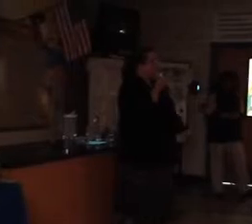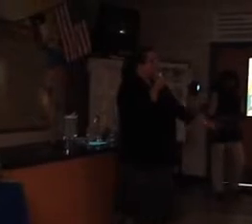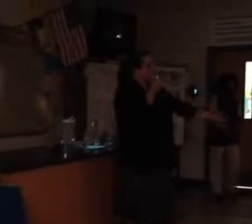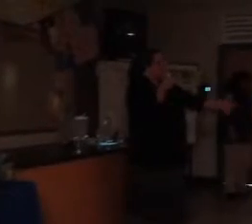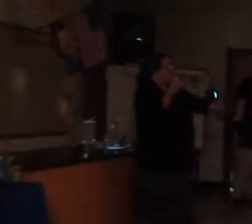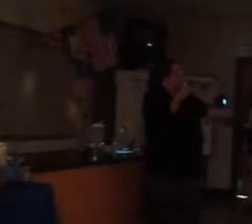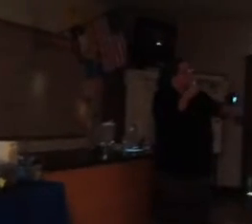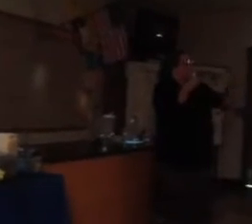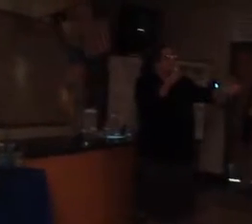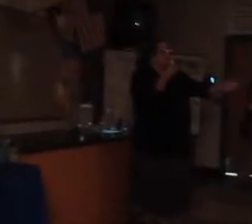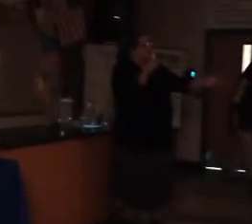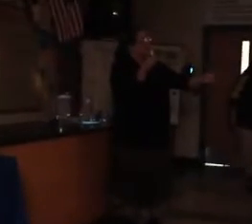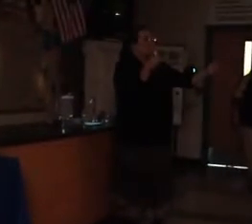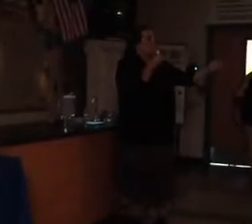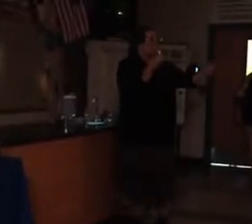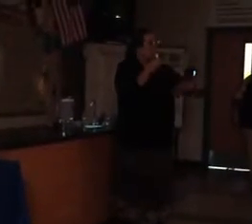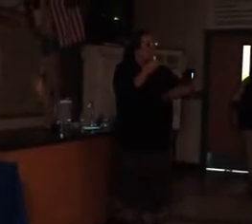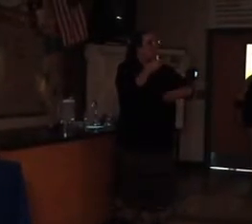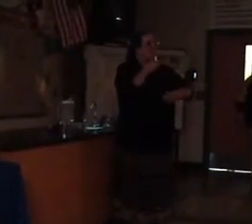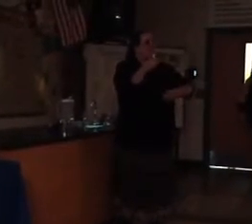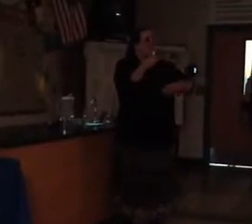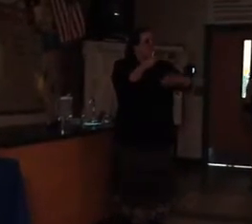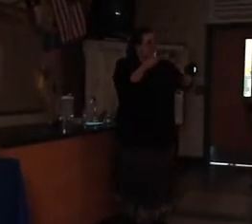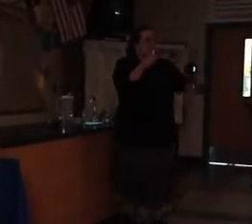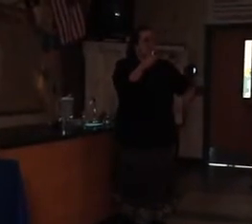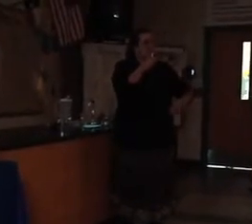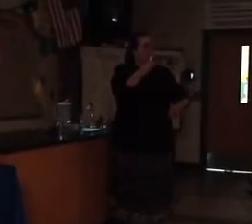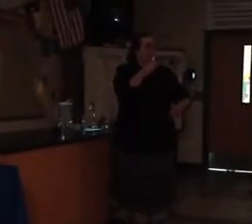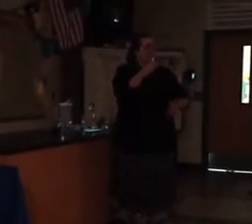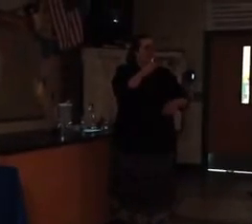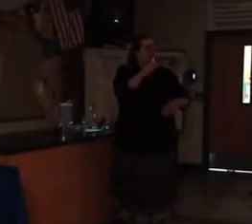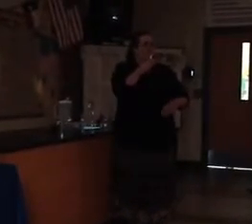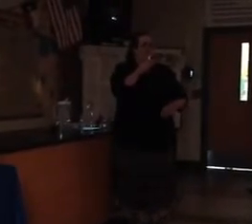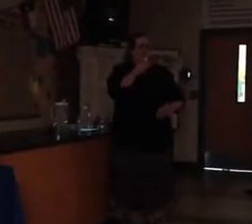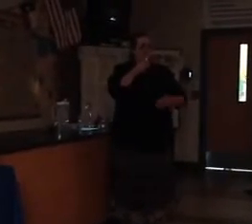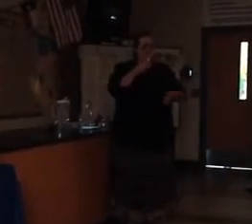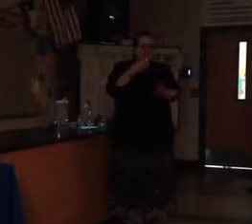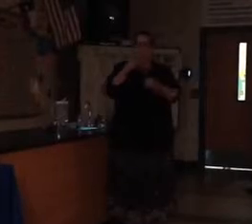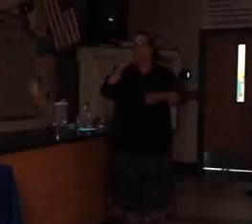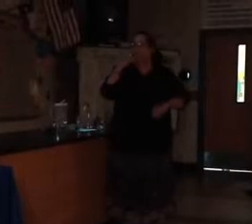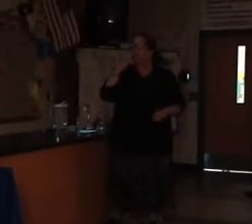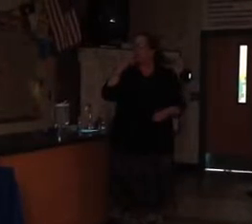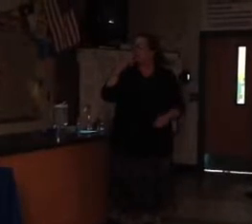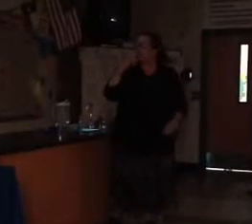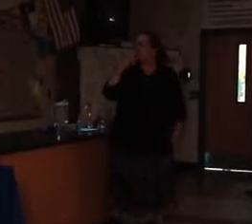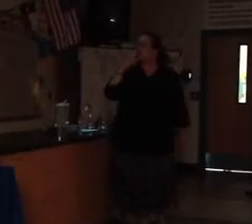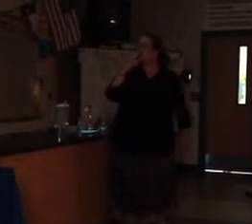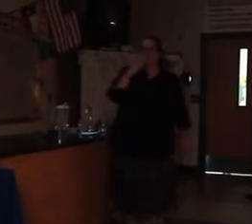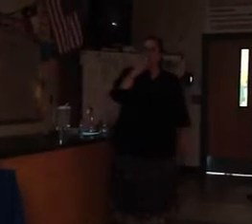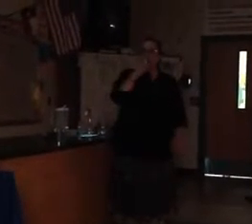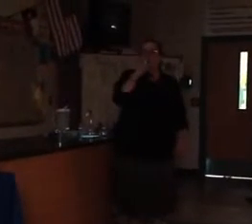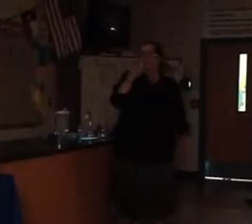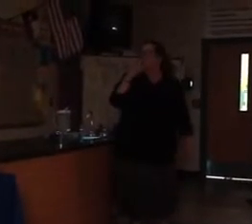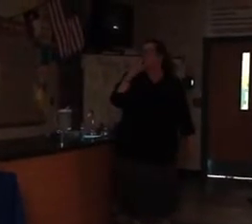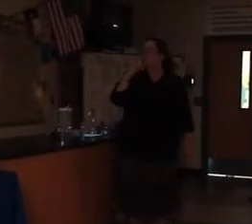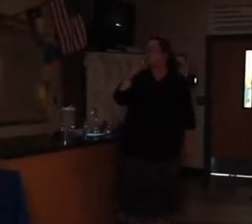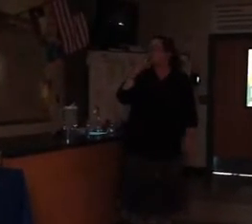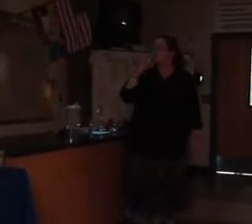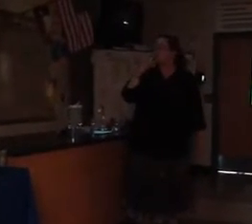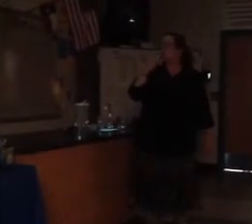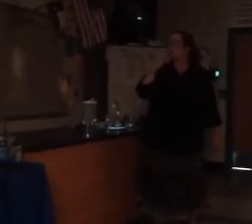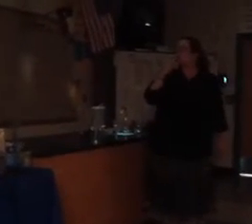seeing our principal walk into classrooms and say, what are you learning? Tell me about what you're learning. What do you think about that? He loves to see the thinking and the